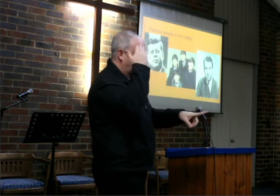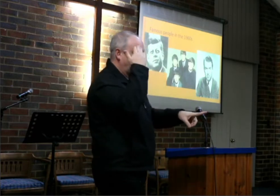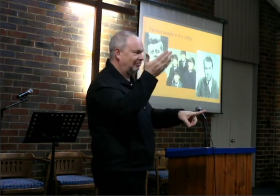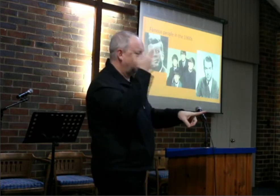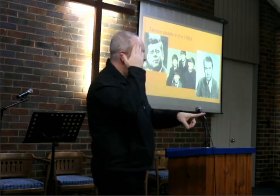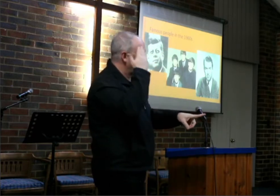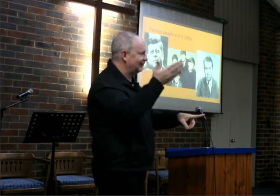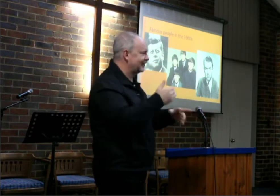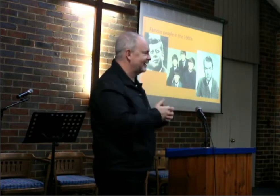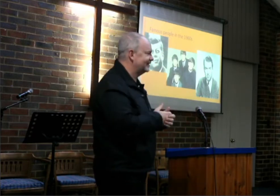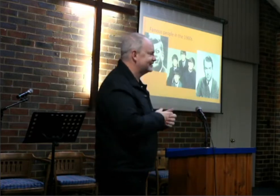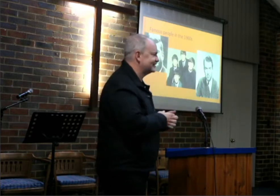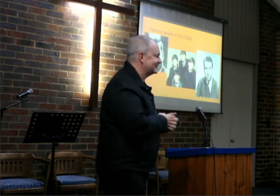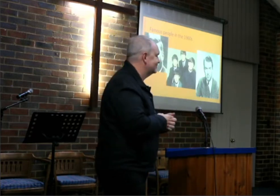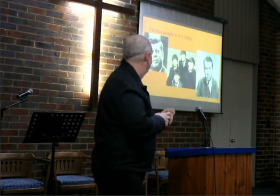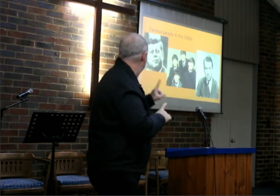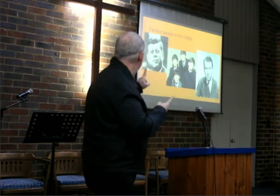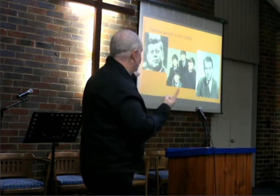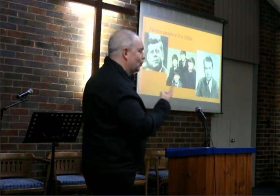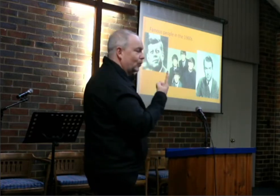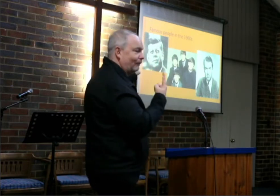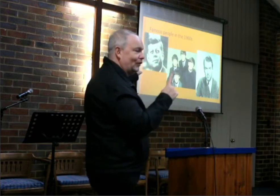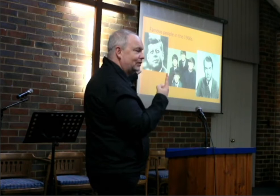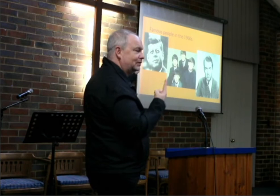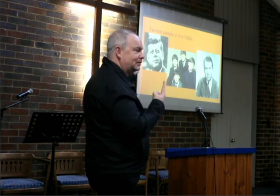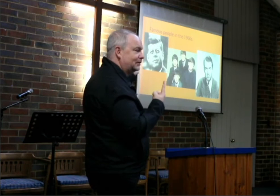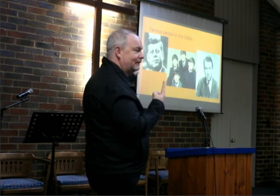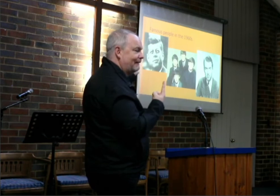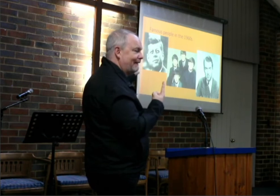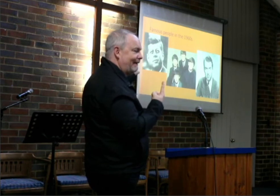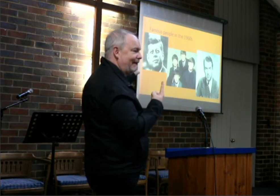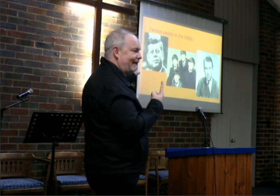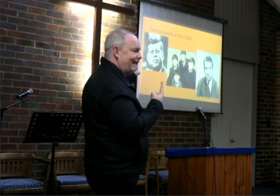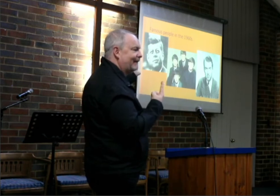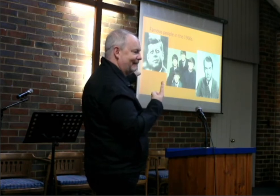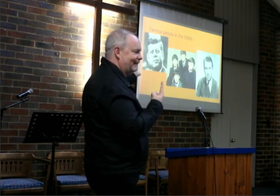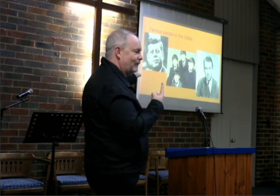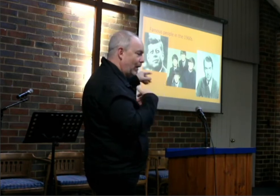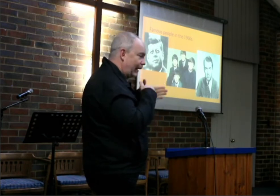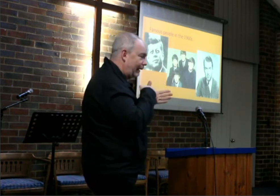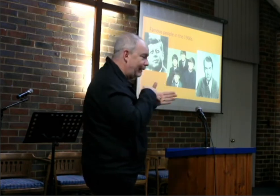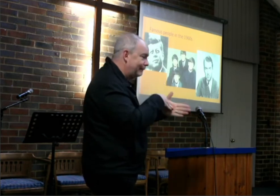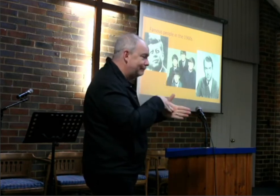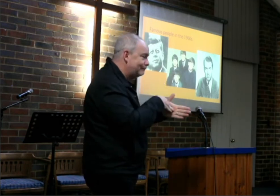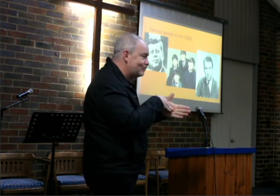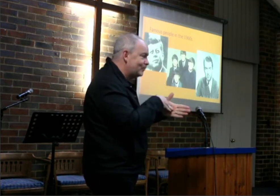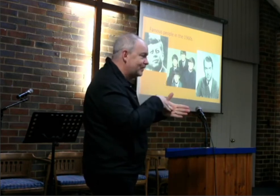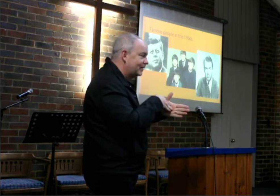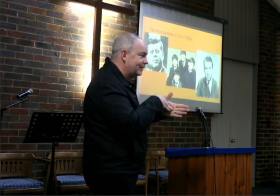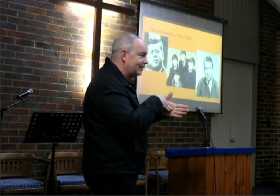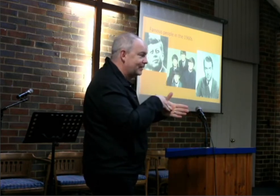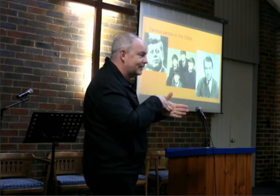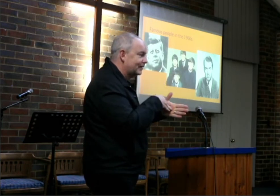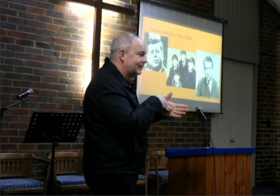Can you see who that is? What the first person there on the left? Do you want some help? Would you like some help? Maybe